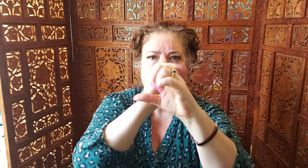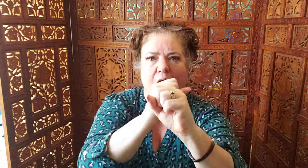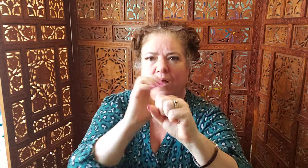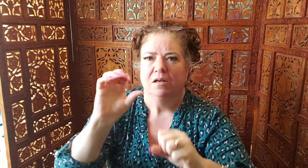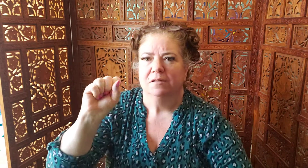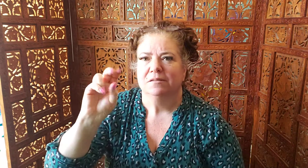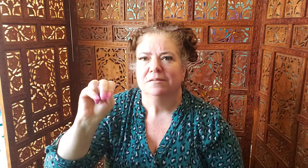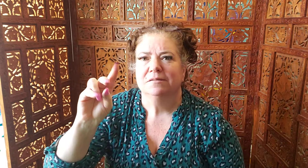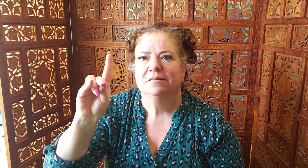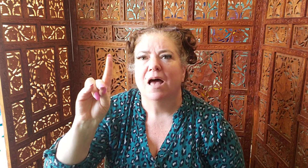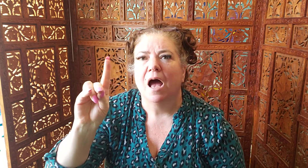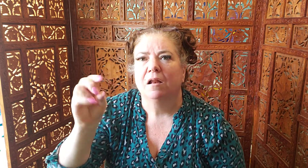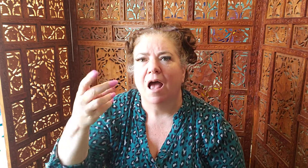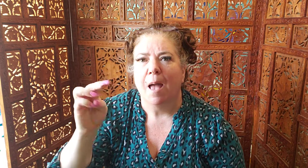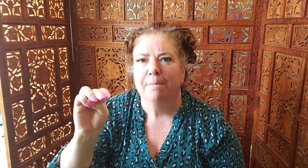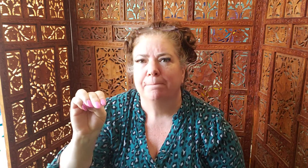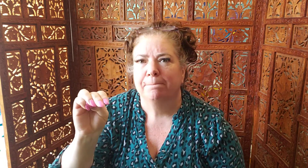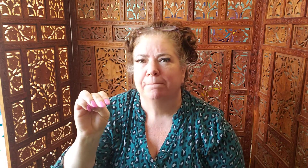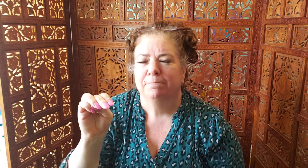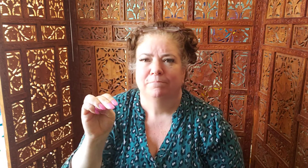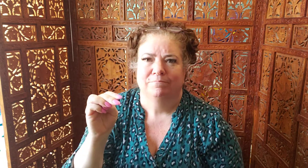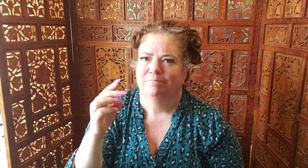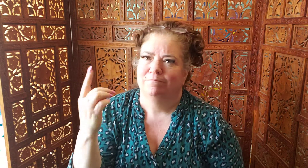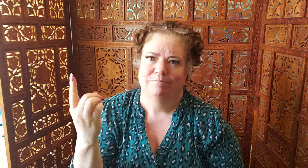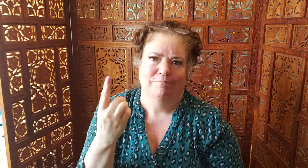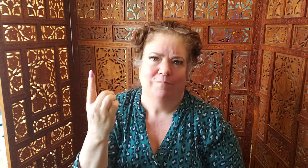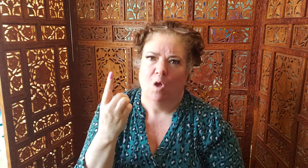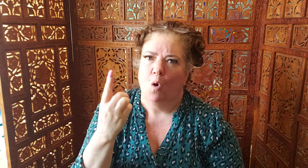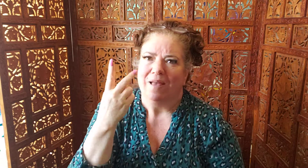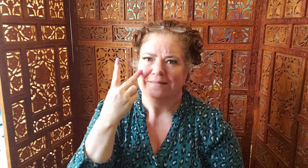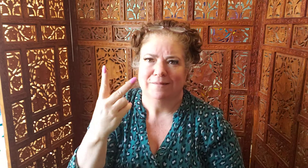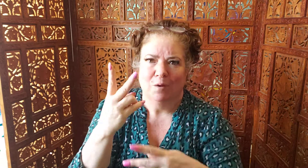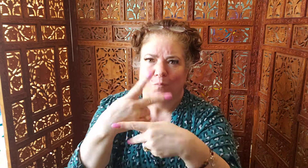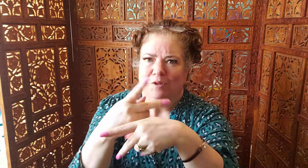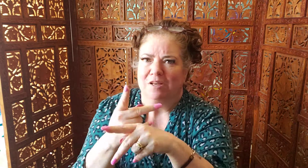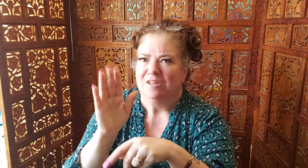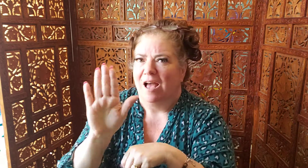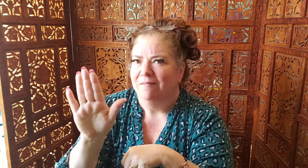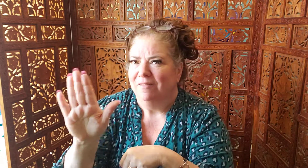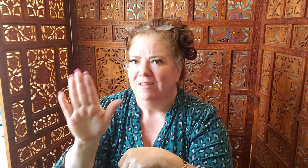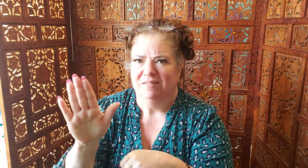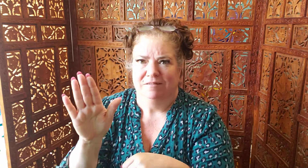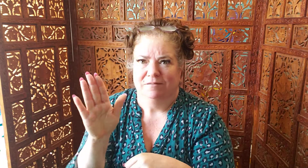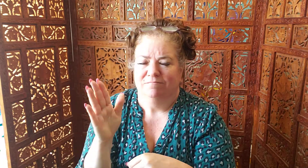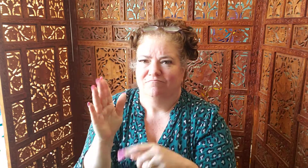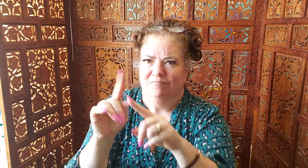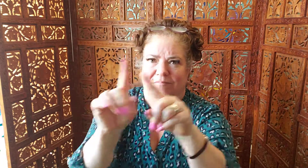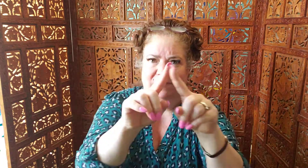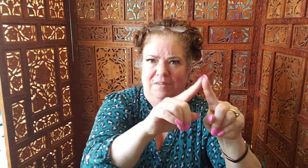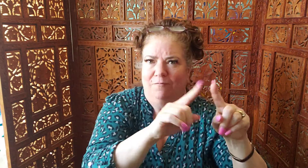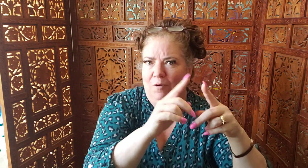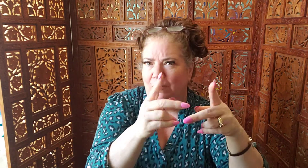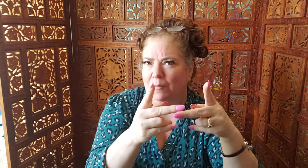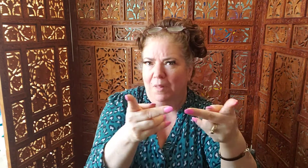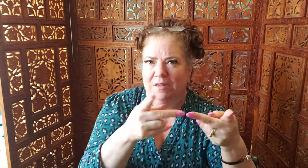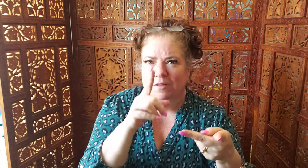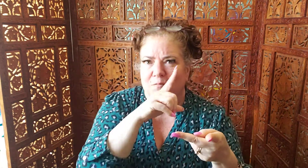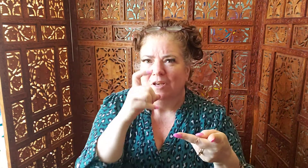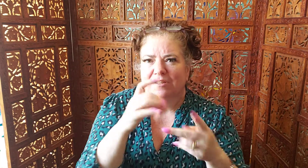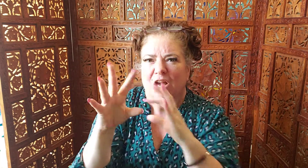commercial. Now, moving from Sondheim to Jerry Herman, where he's an artist too, but in a completely different